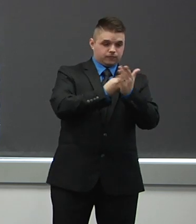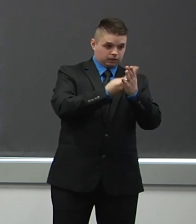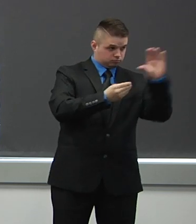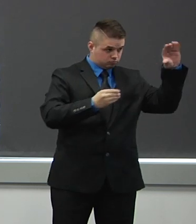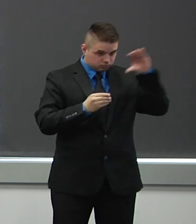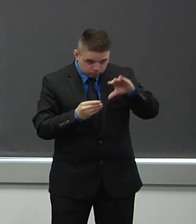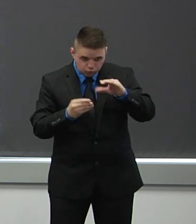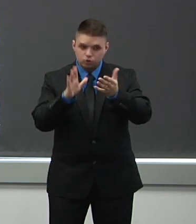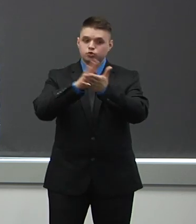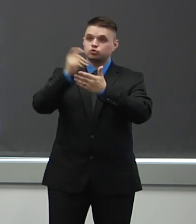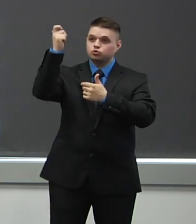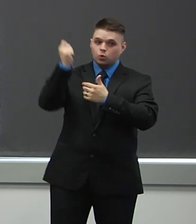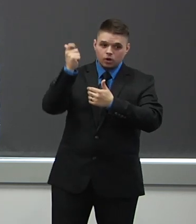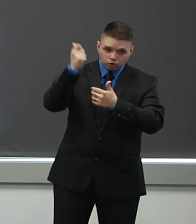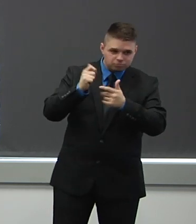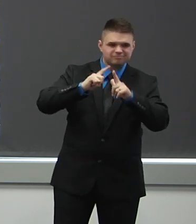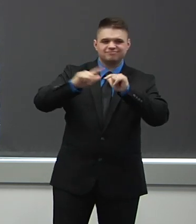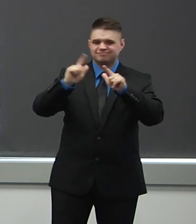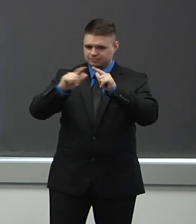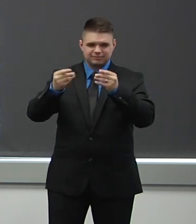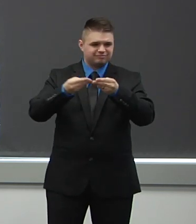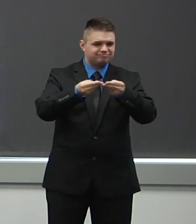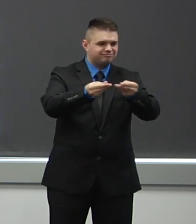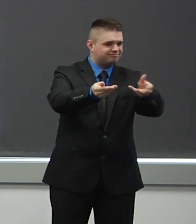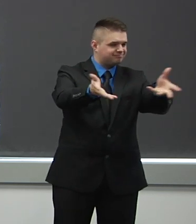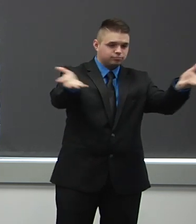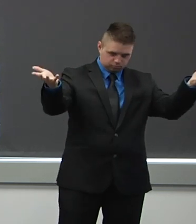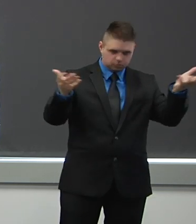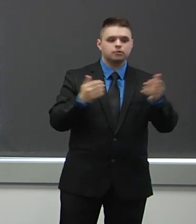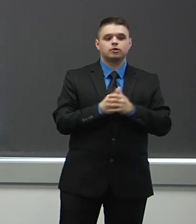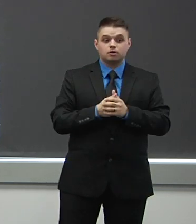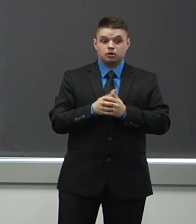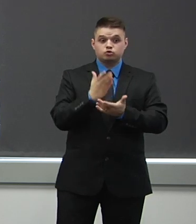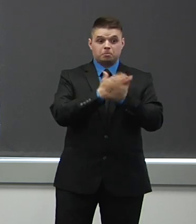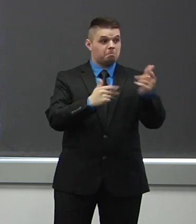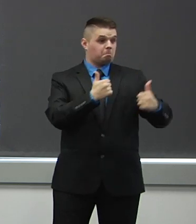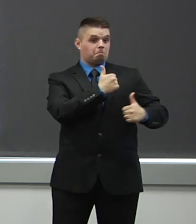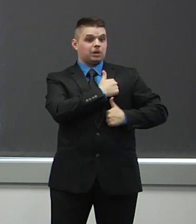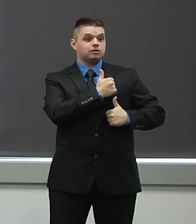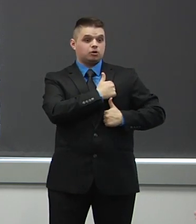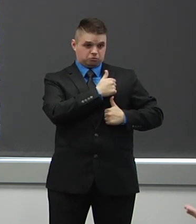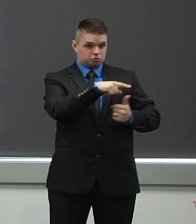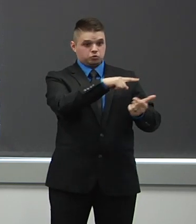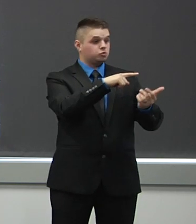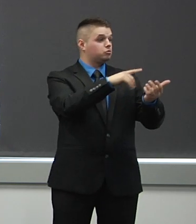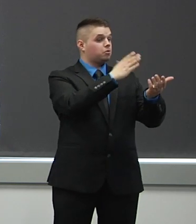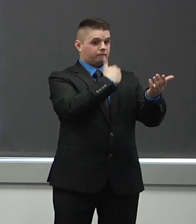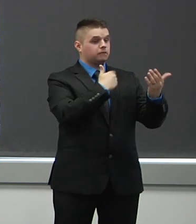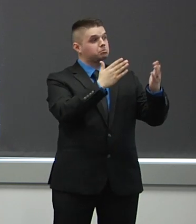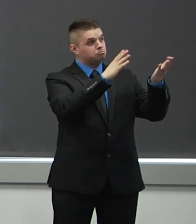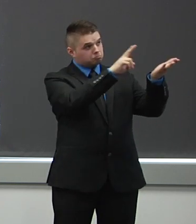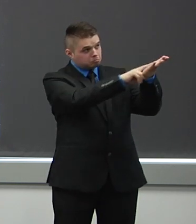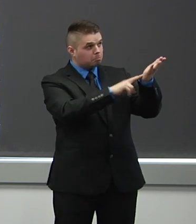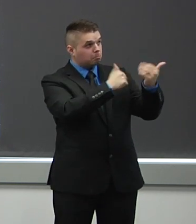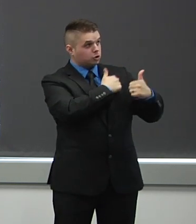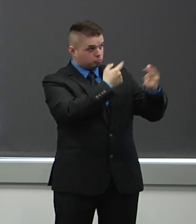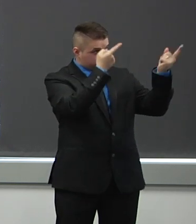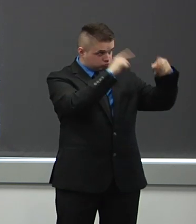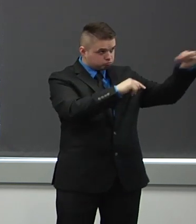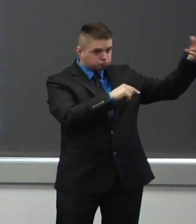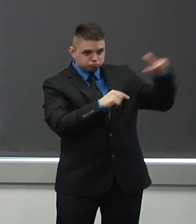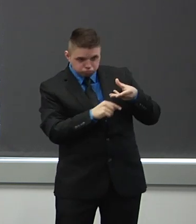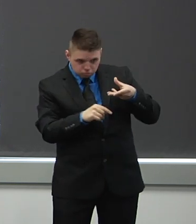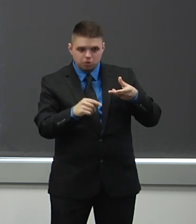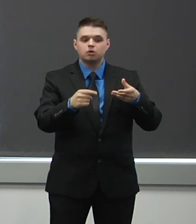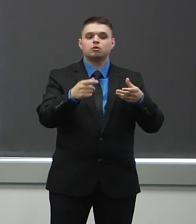community college applications. We know some branches of the military where students have already signed contracts are willing to bring those students in earlier so